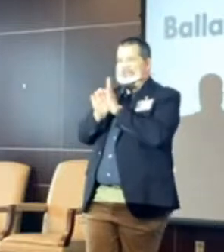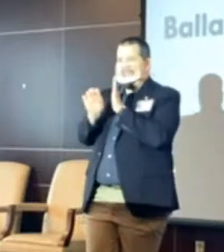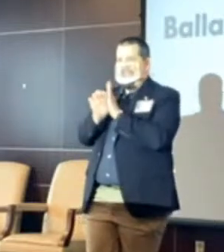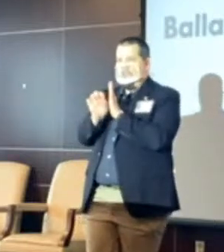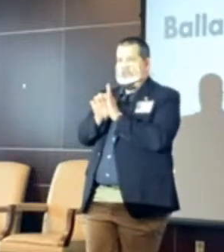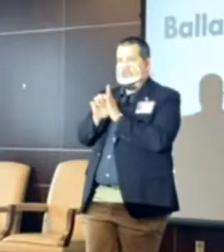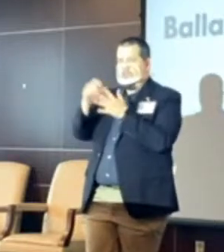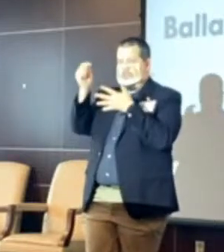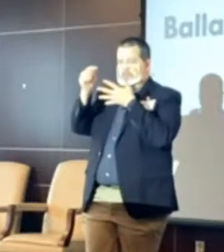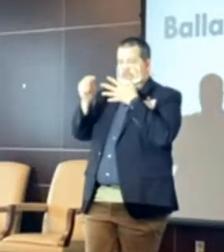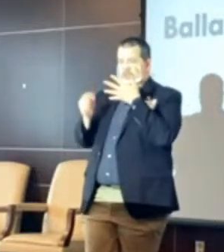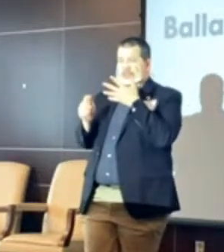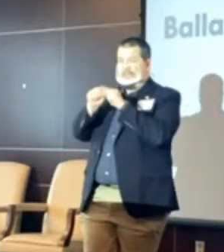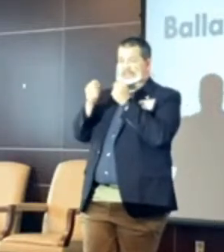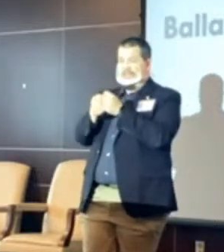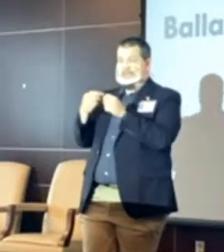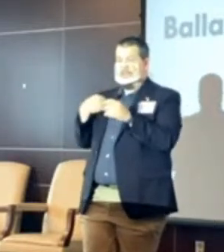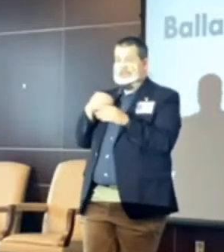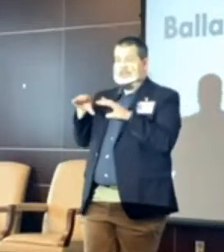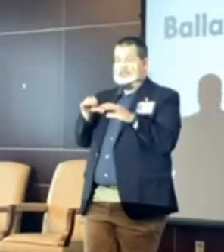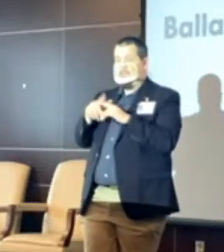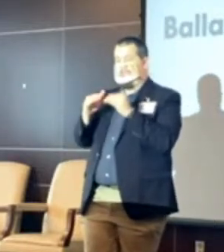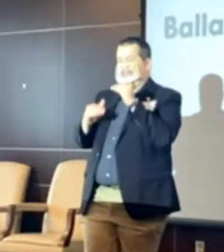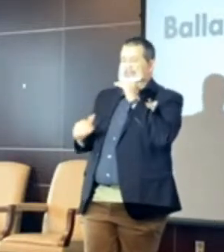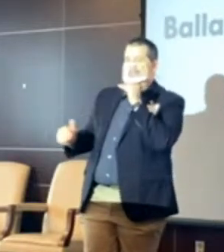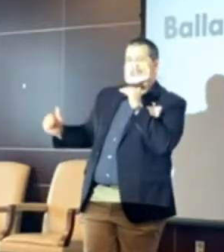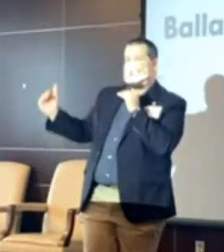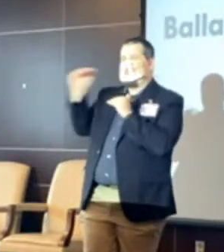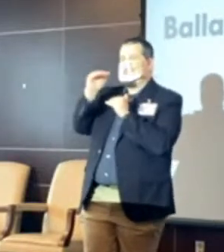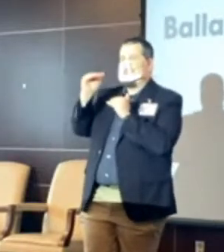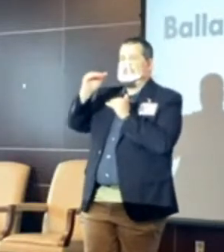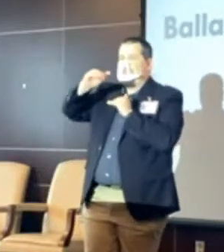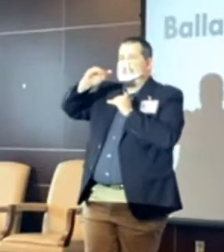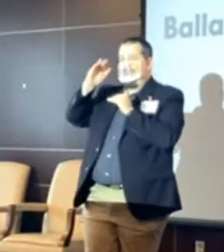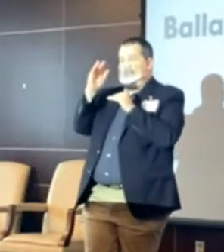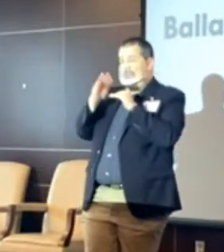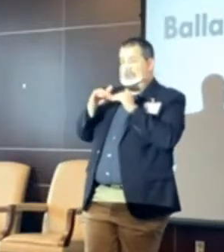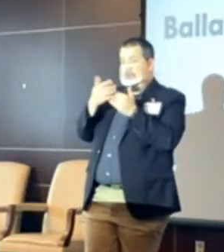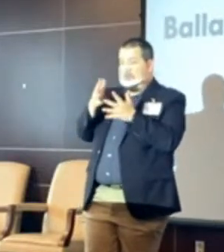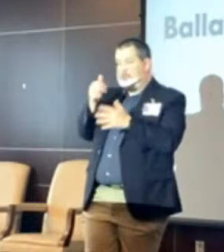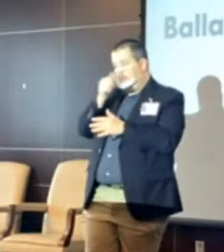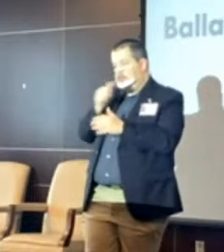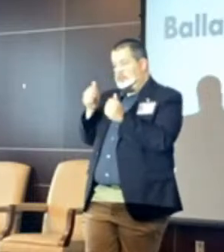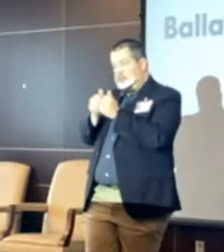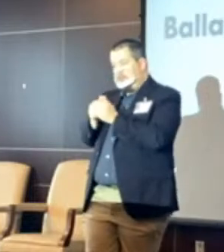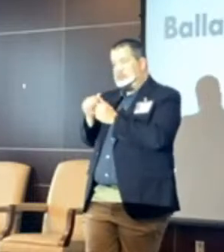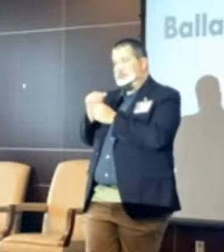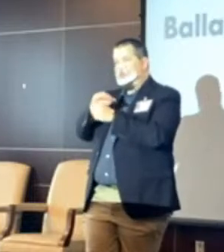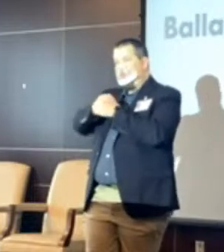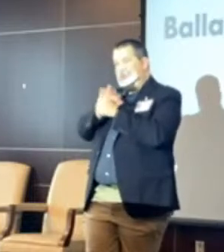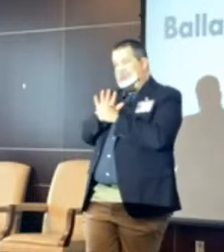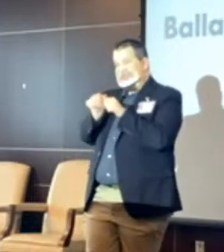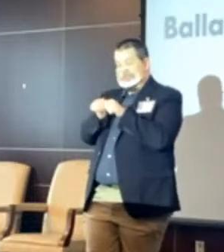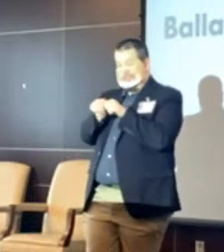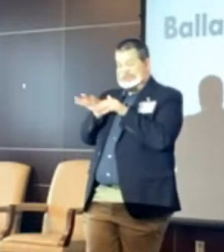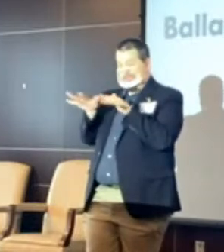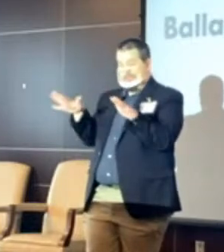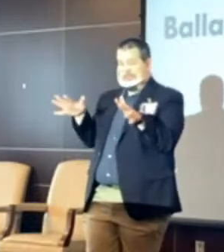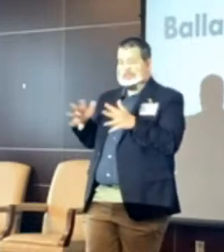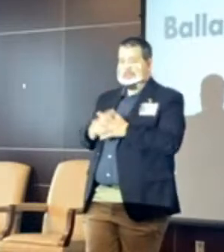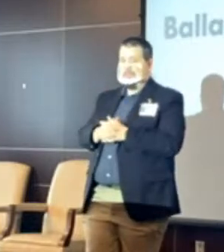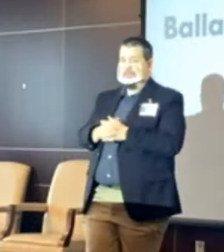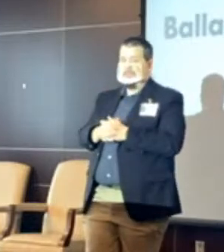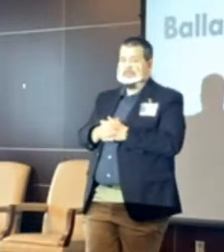examples of the things that our team members do to go above and beyond, on top of dealing with what they're all dealing with the pandemic across our